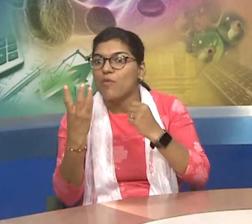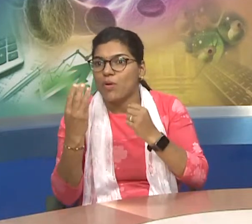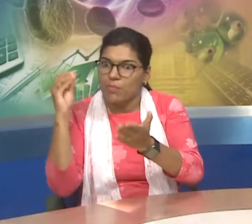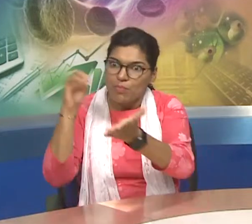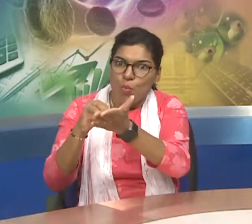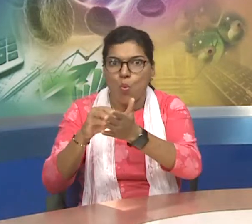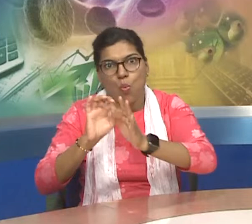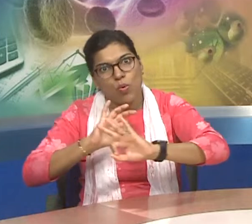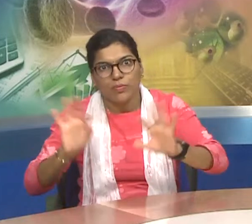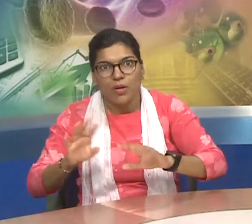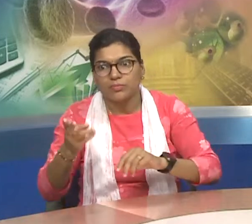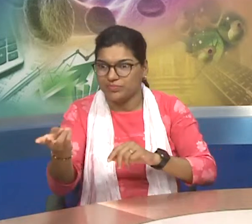earlier